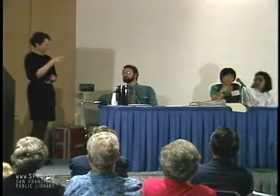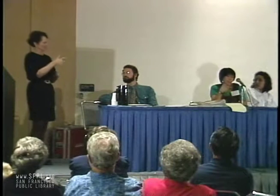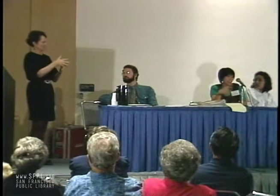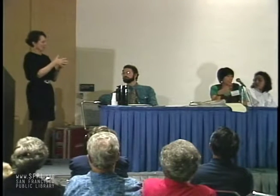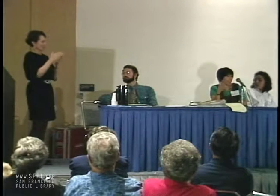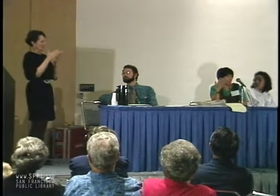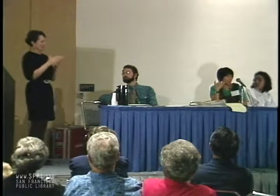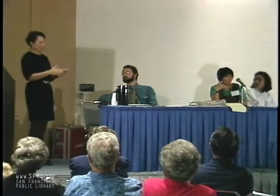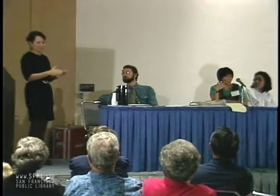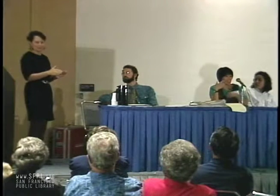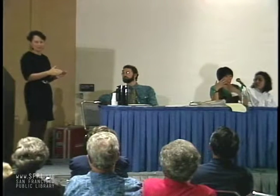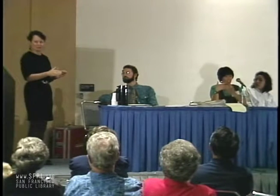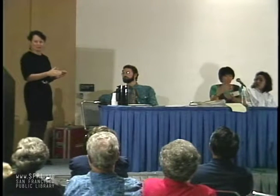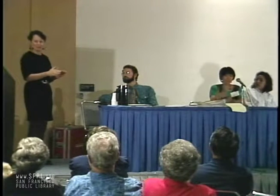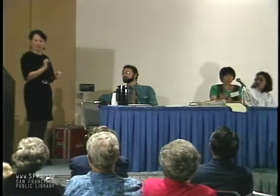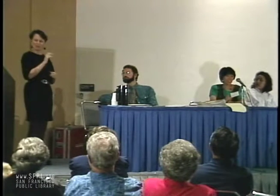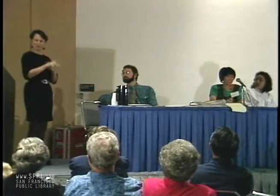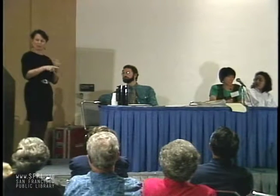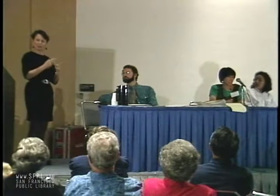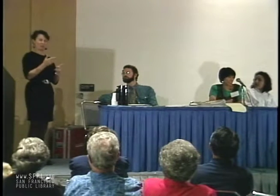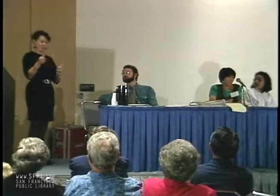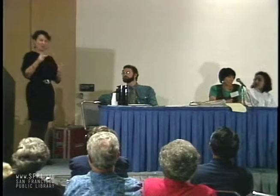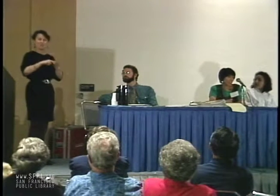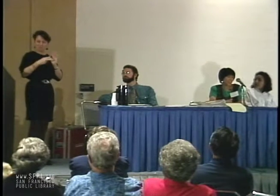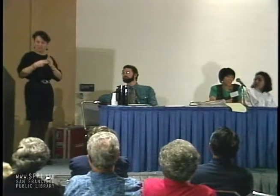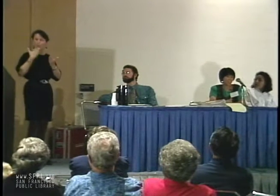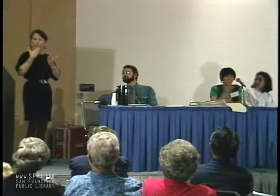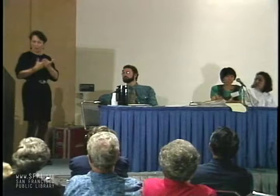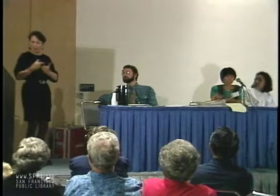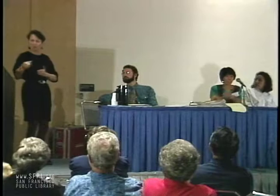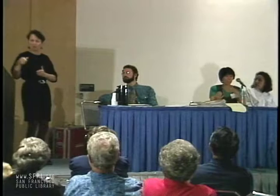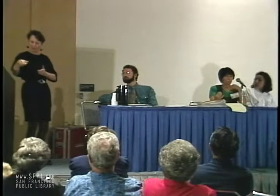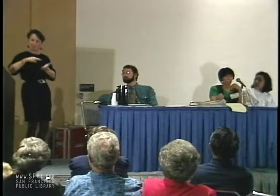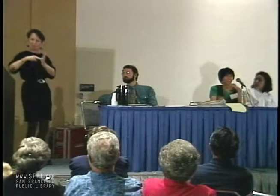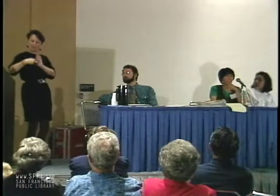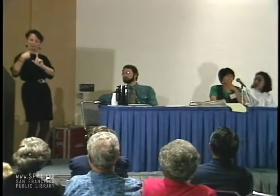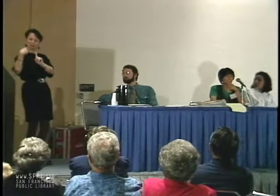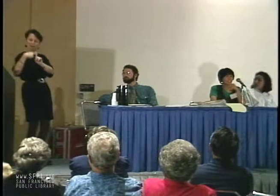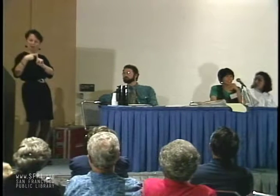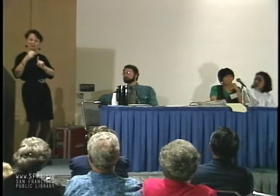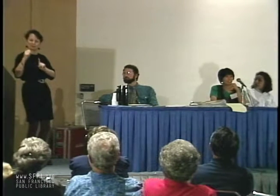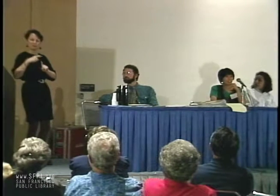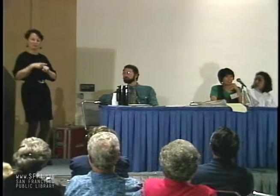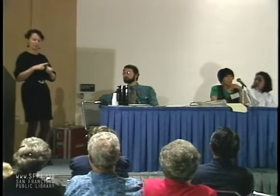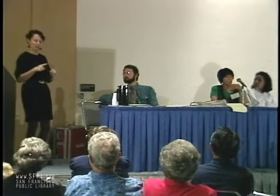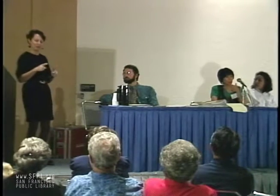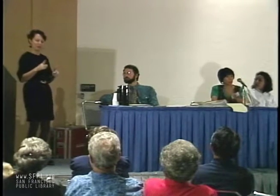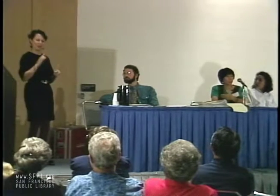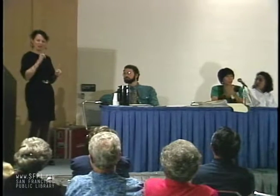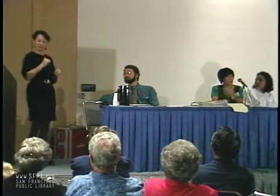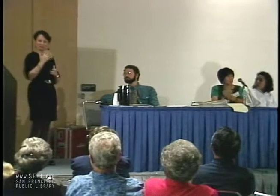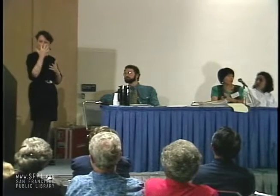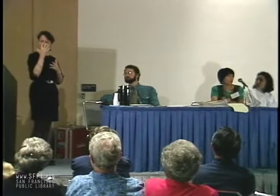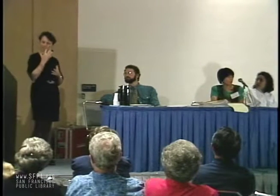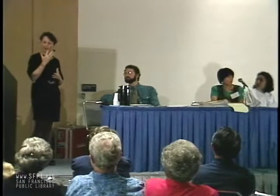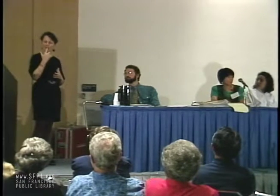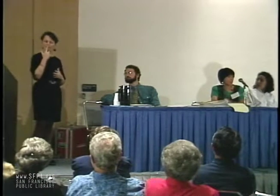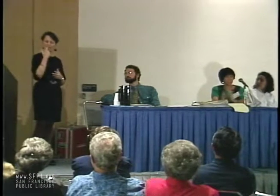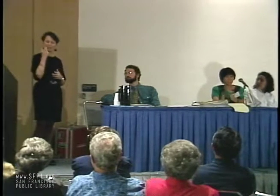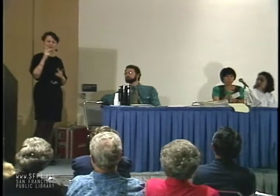That type of thing, and it's all with good intention. And I think this is what is the sad thing, because we try to mean it well. You know, I accept you,